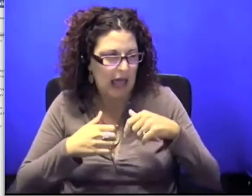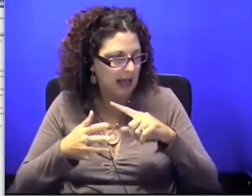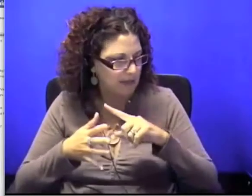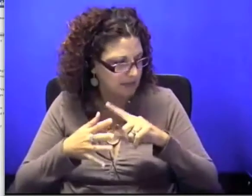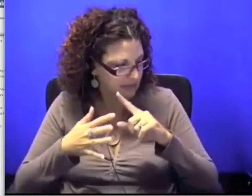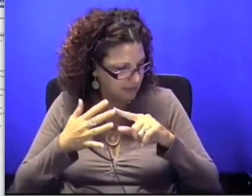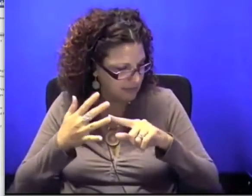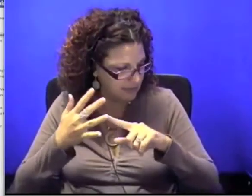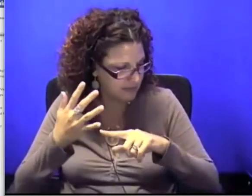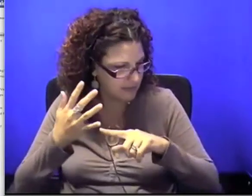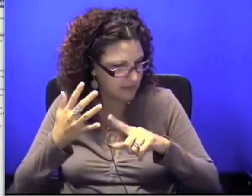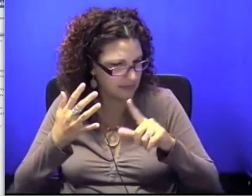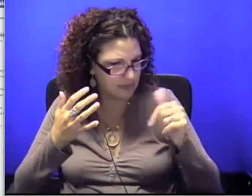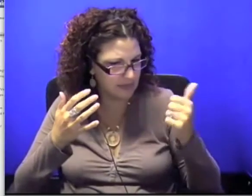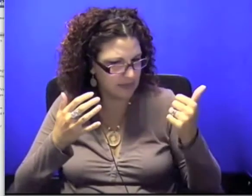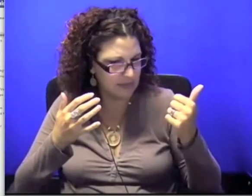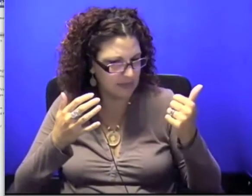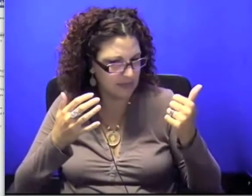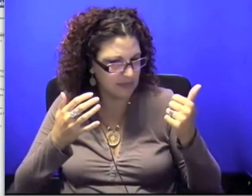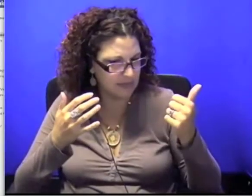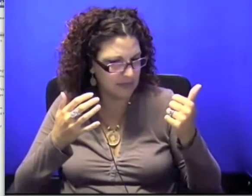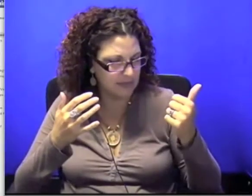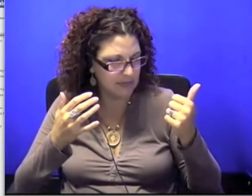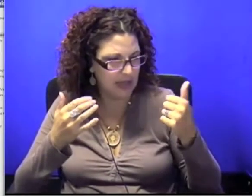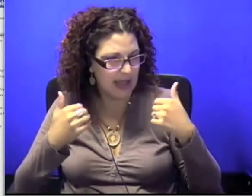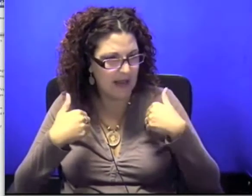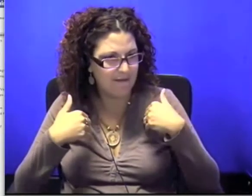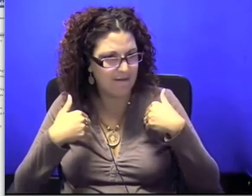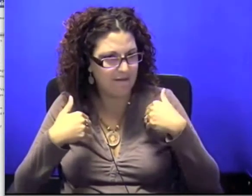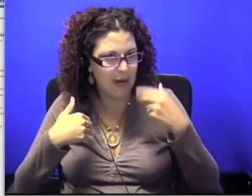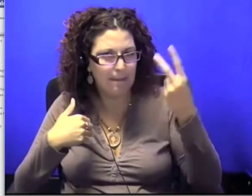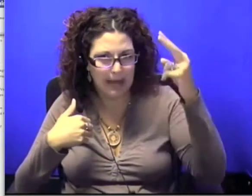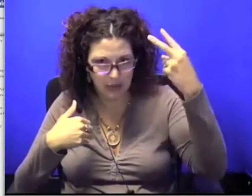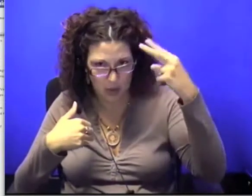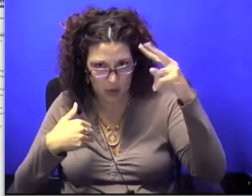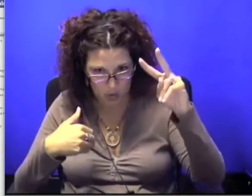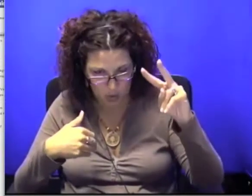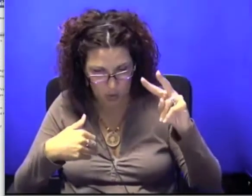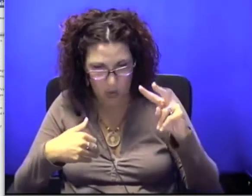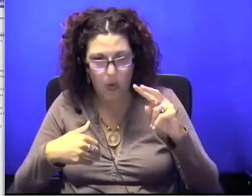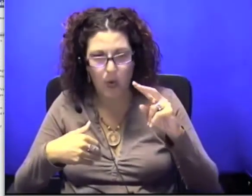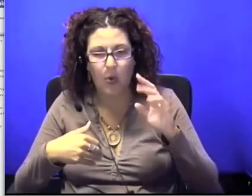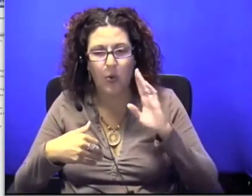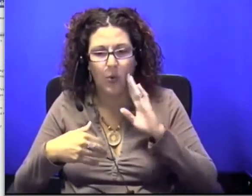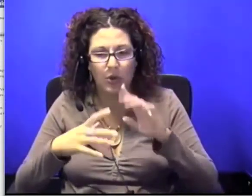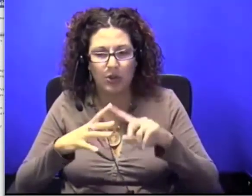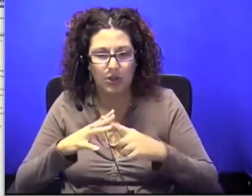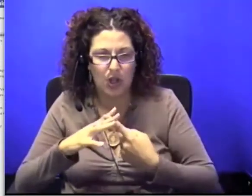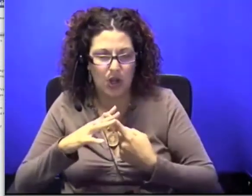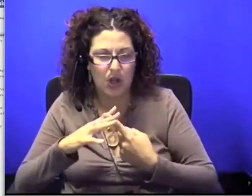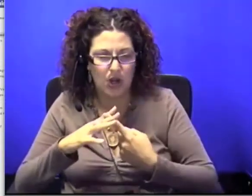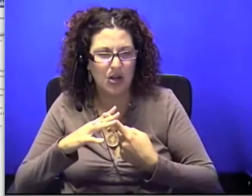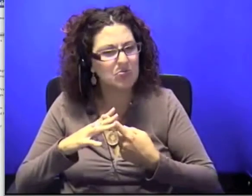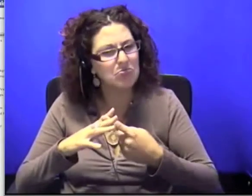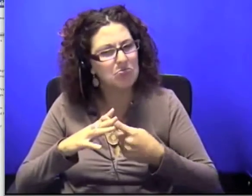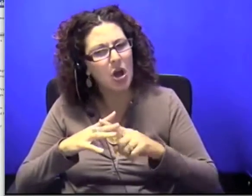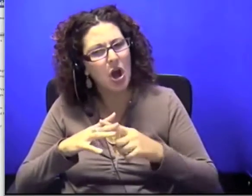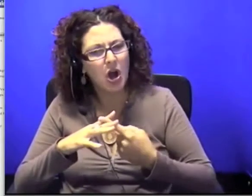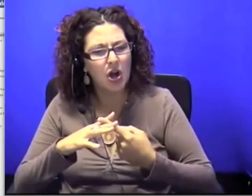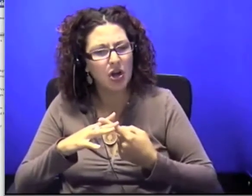course, and not for resale. We have Mexico coming on in,